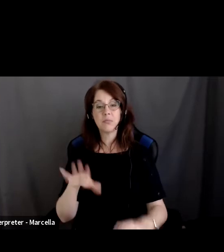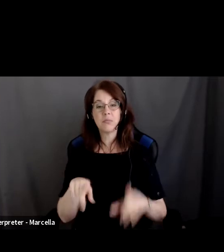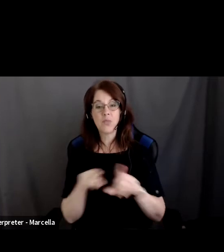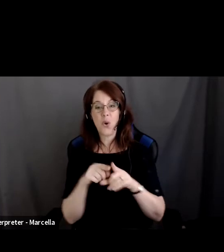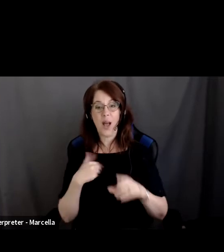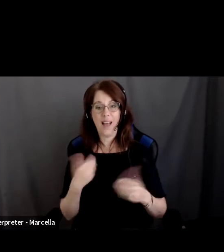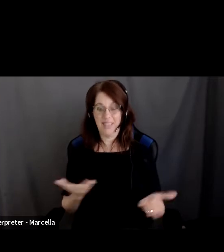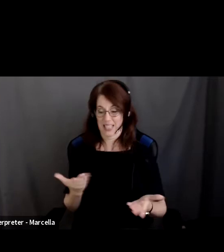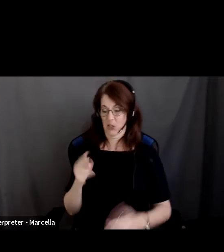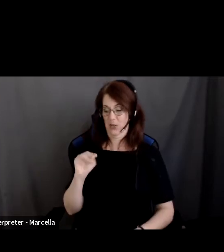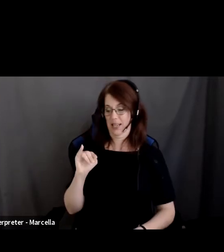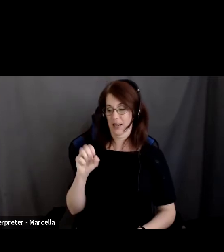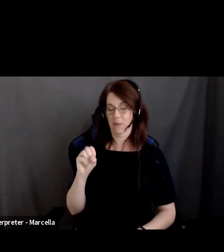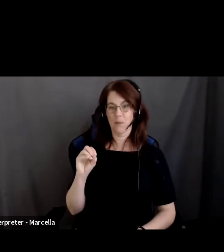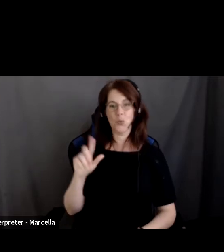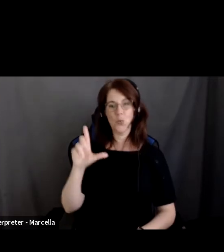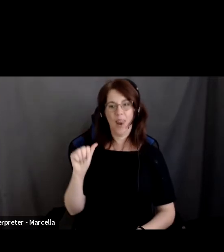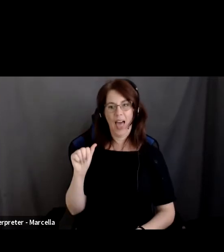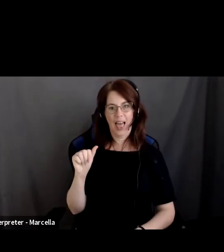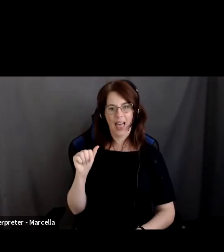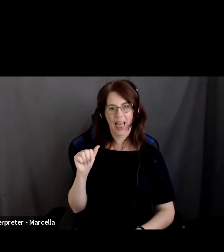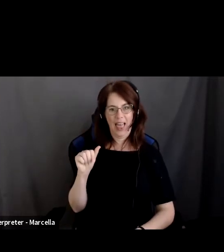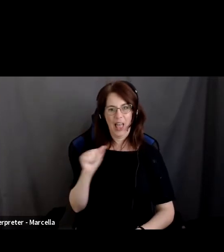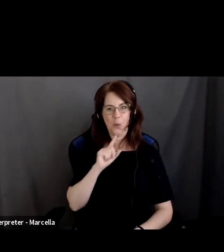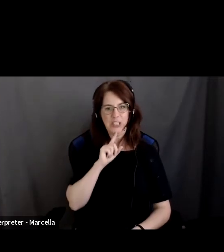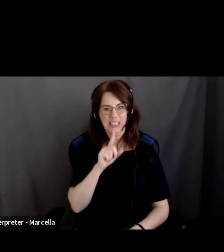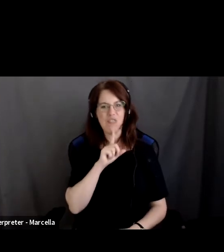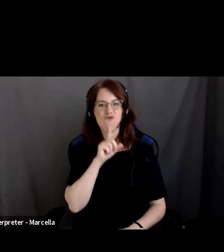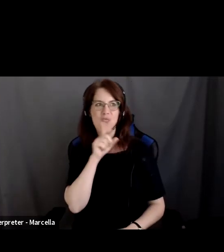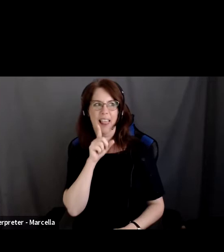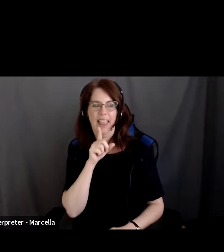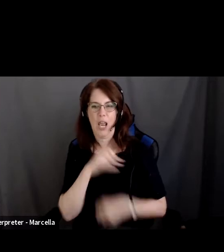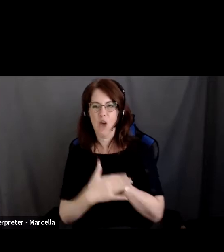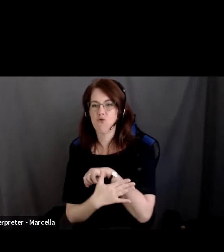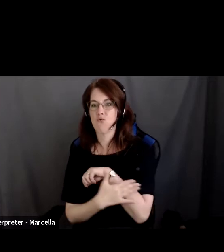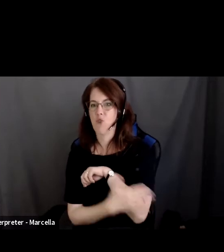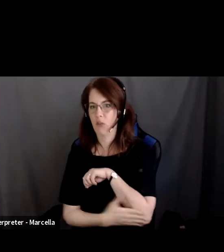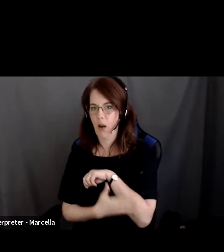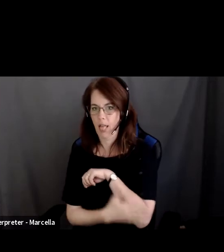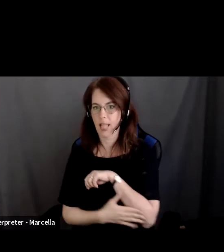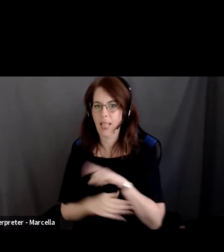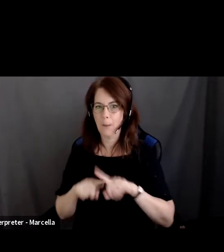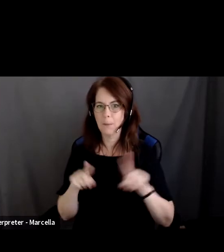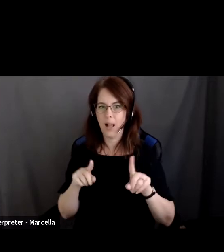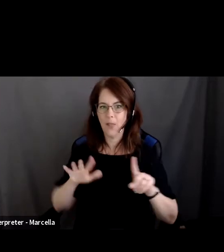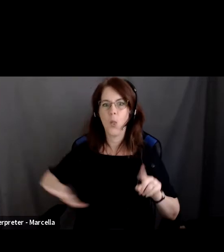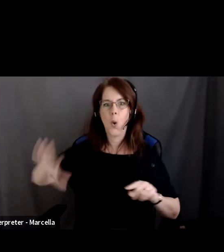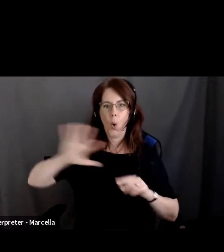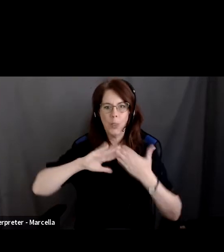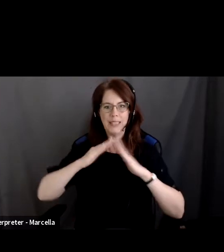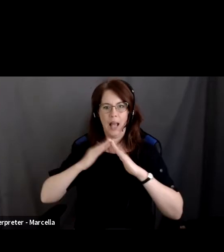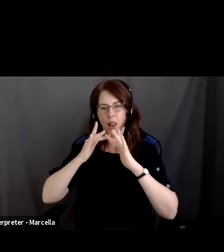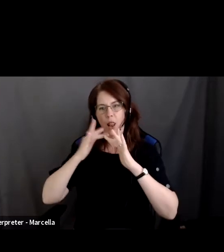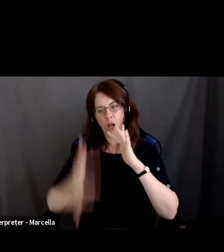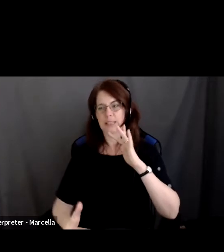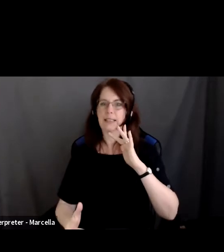in Missoula, which isn't rural exactly, but pretty much the entire town lost internet